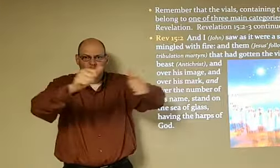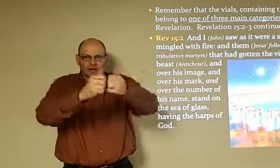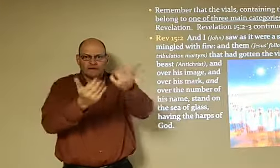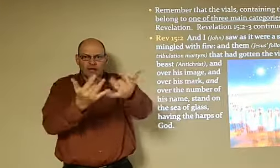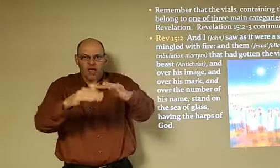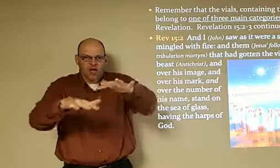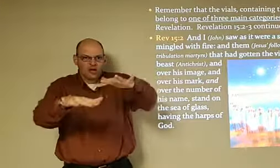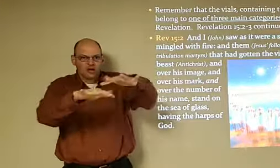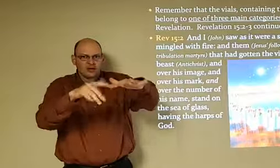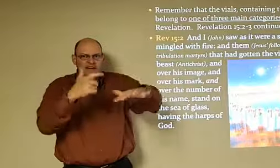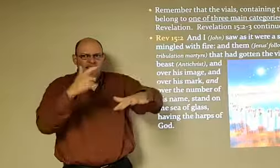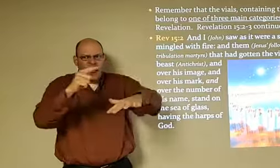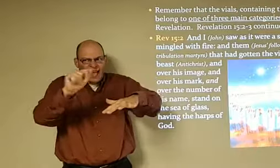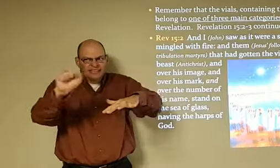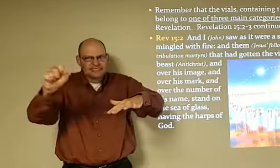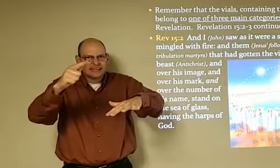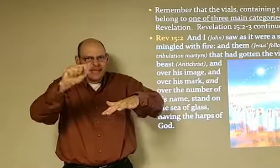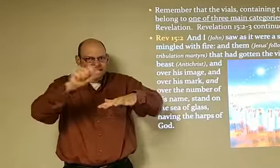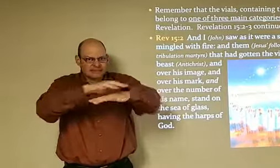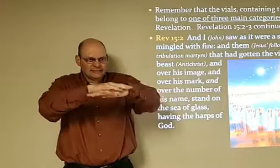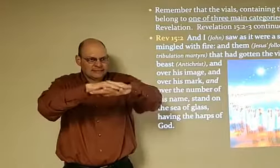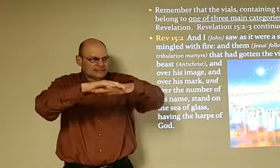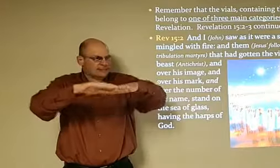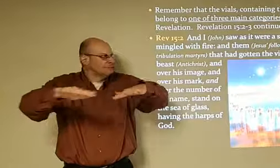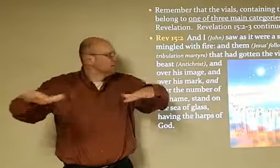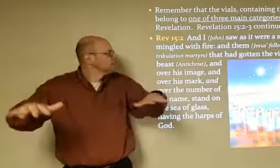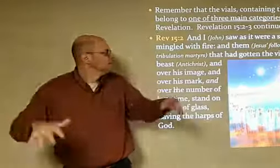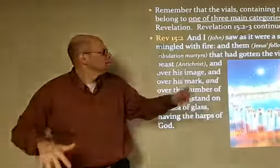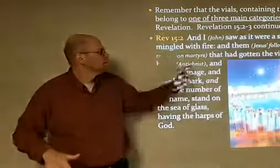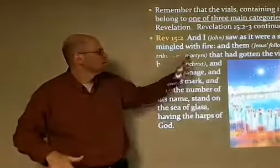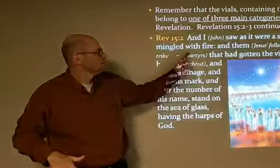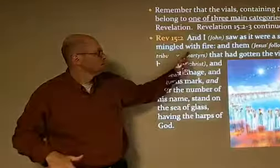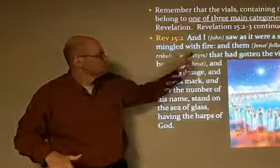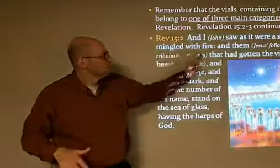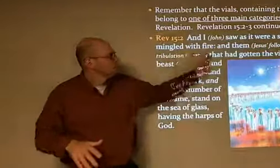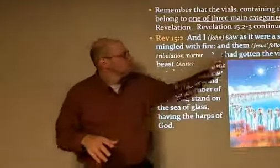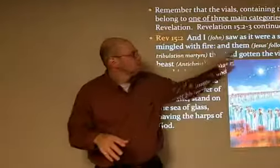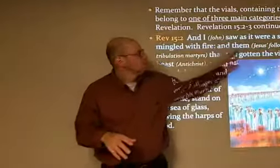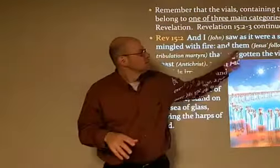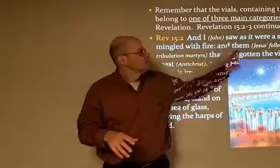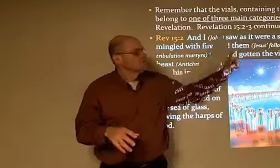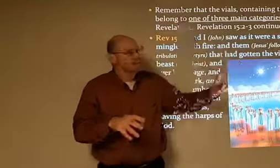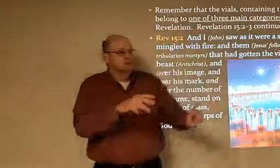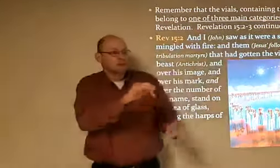But it appears to be like a sea. It says in the scripture, a sea of glass.